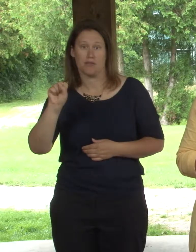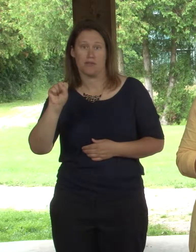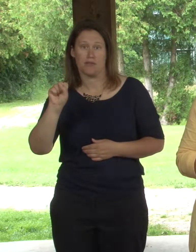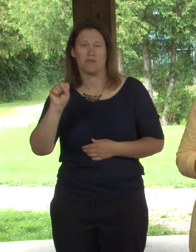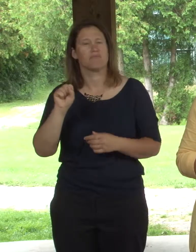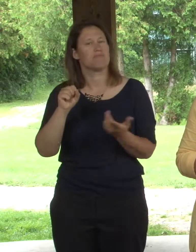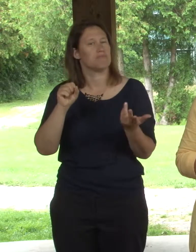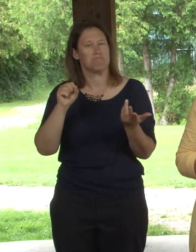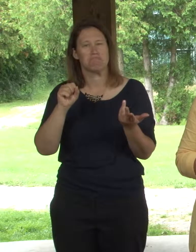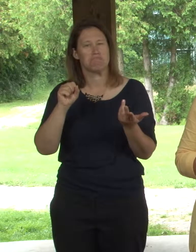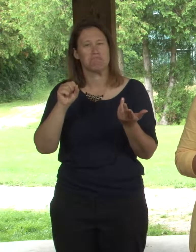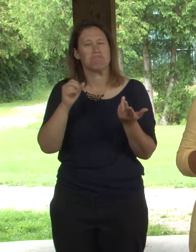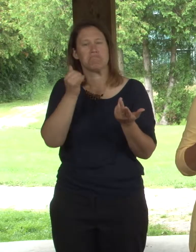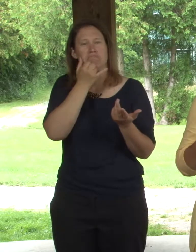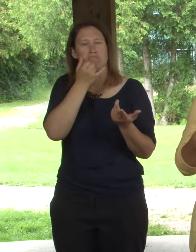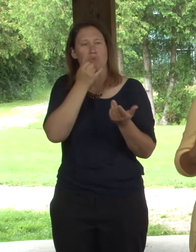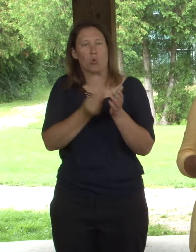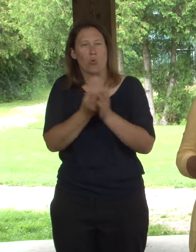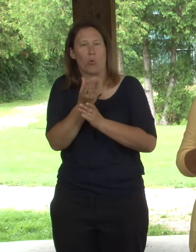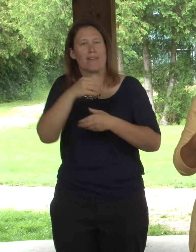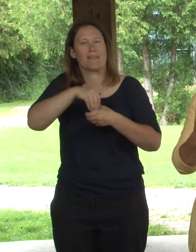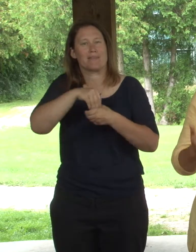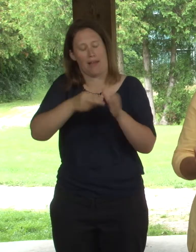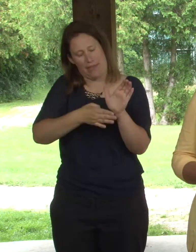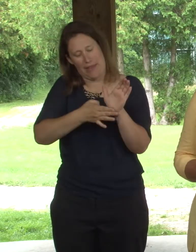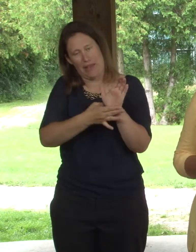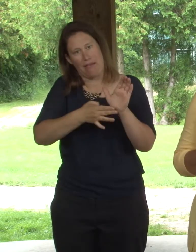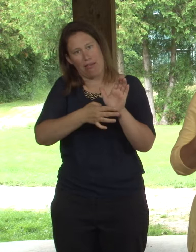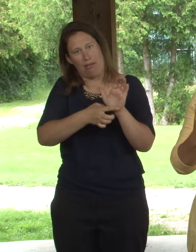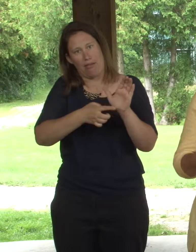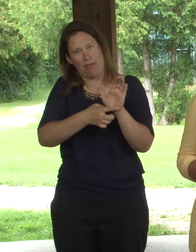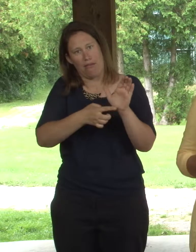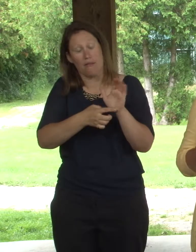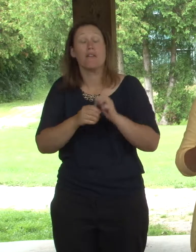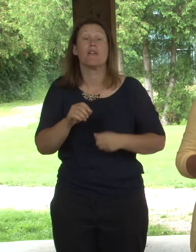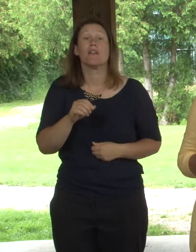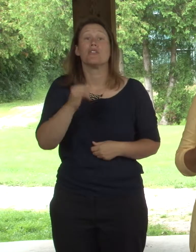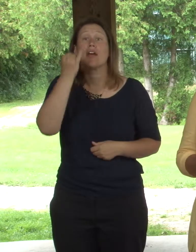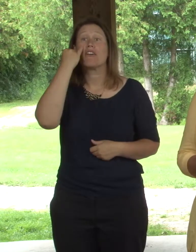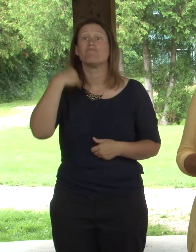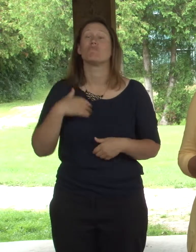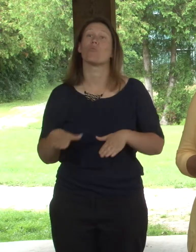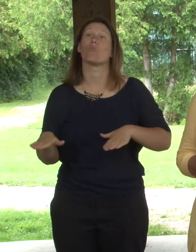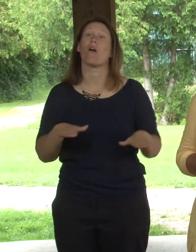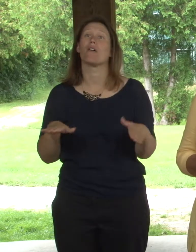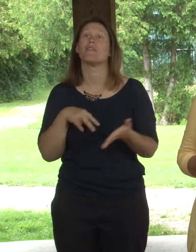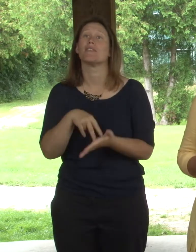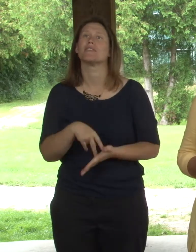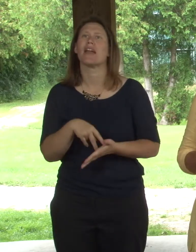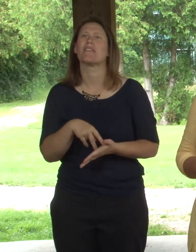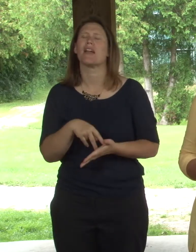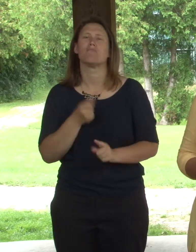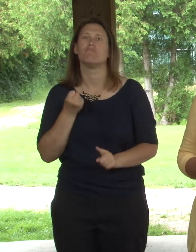that causes severe pain. So individuals who are walking and standing and all of a sudden develop this